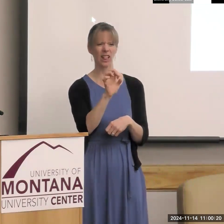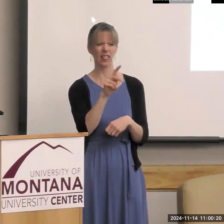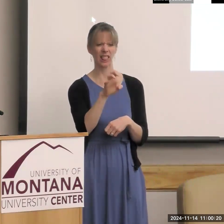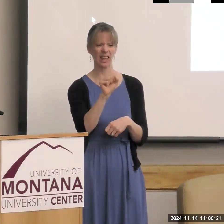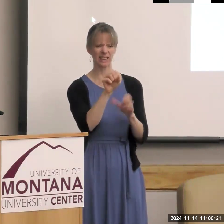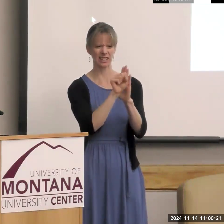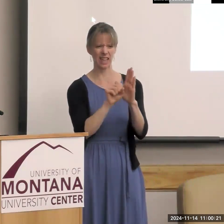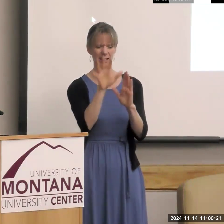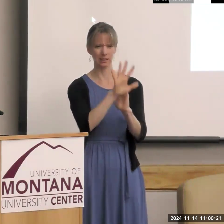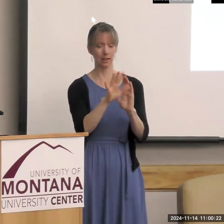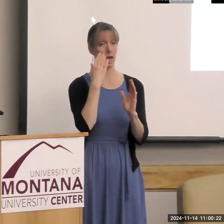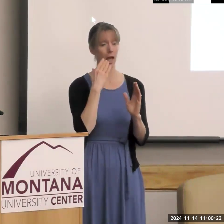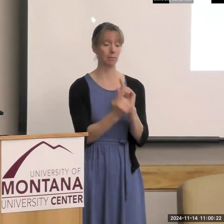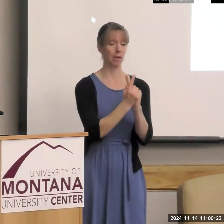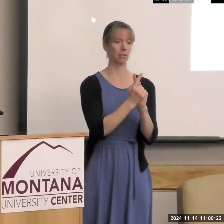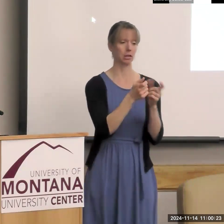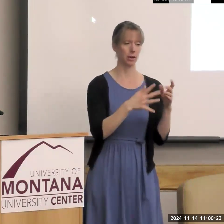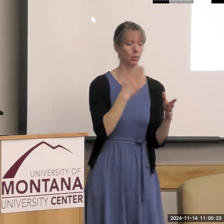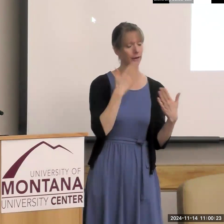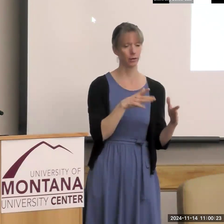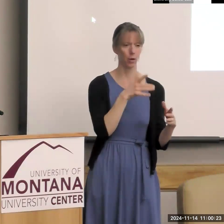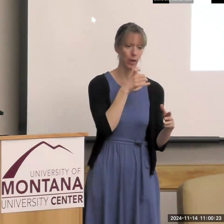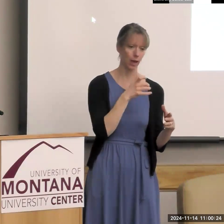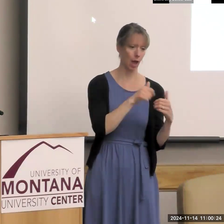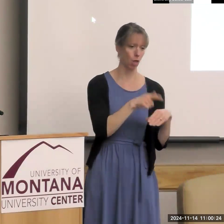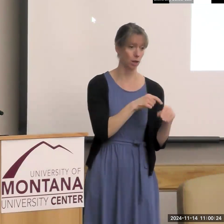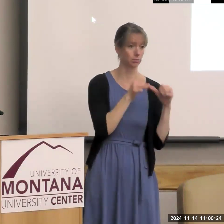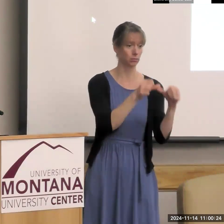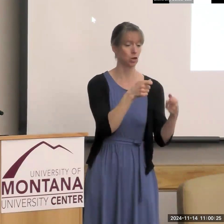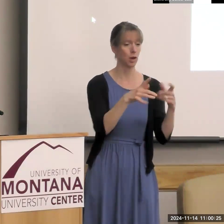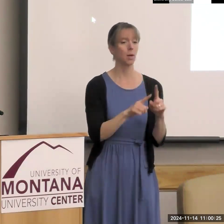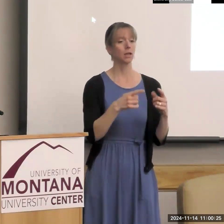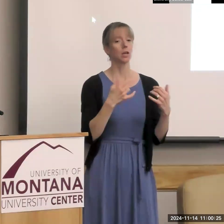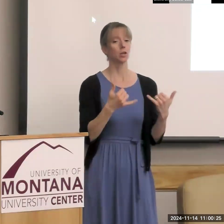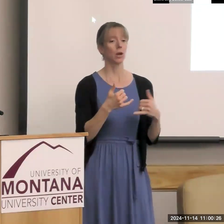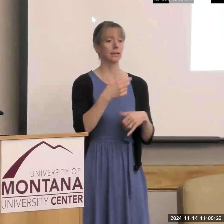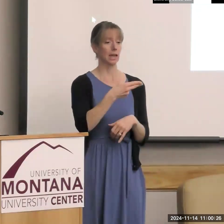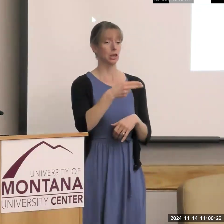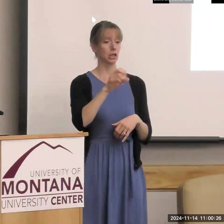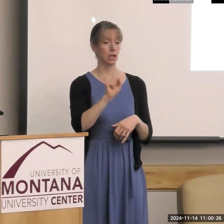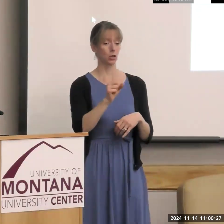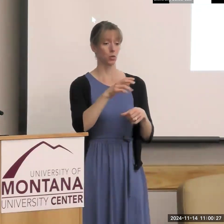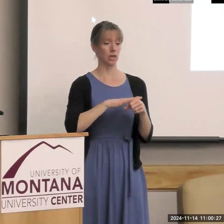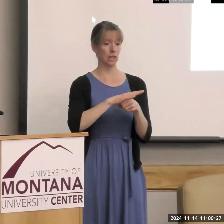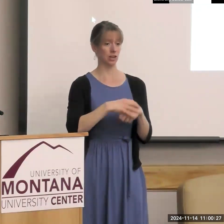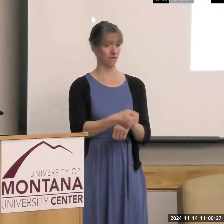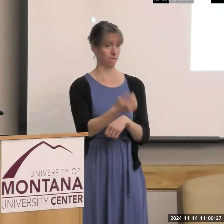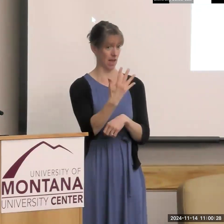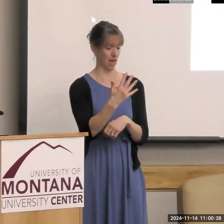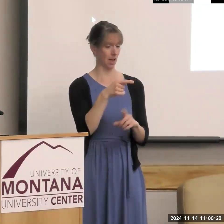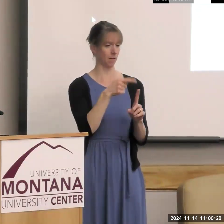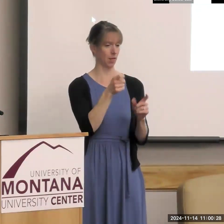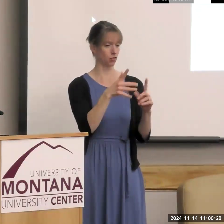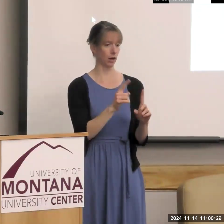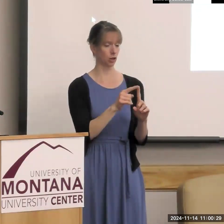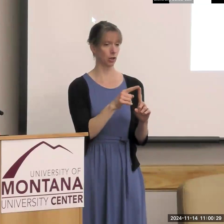I don't know how long he'll be the director of HHS Region 5, but he's currently the director of HHS Region 5, who was very interested in the